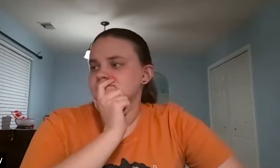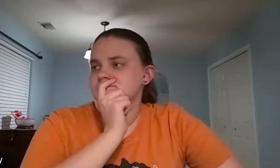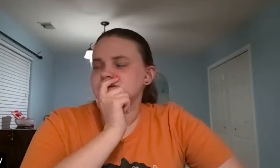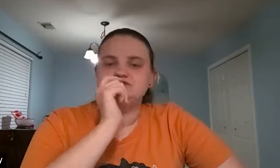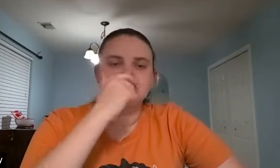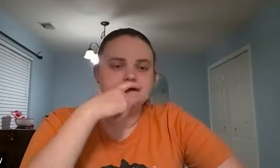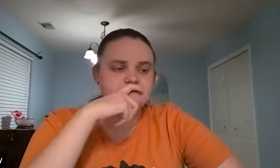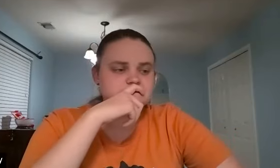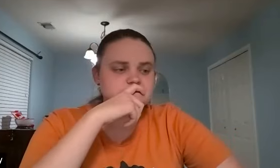Trying to.